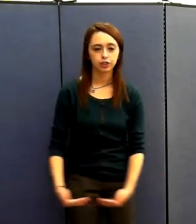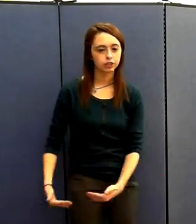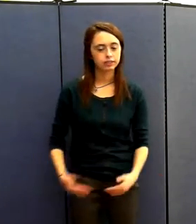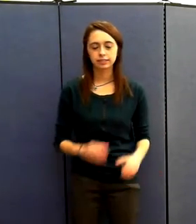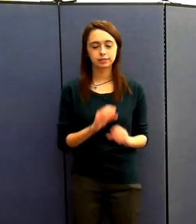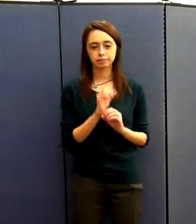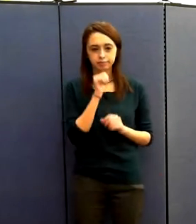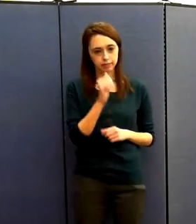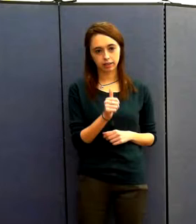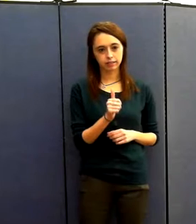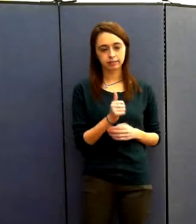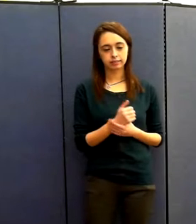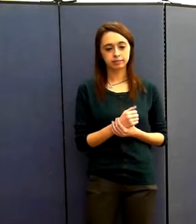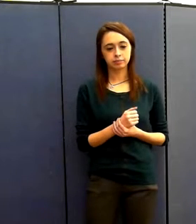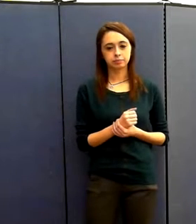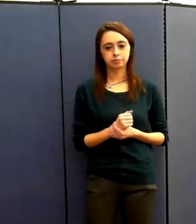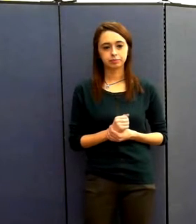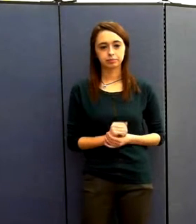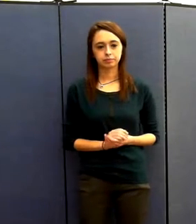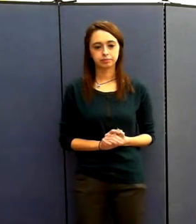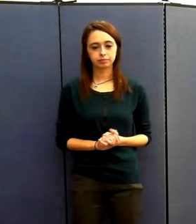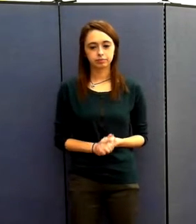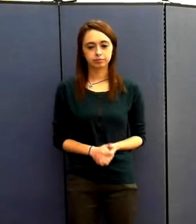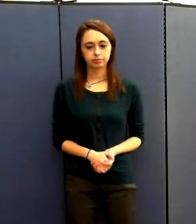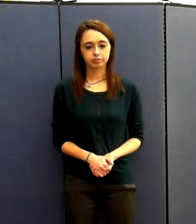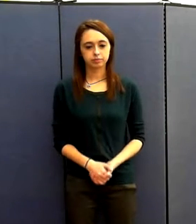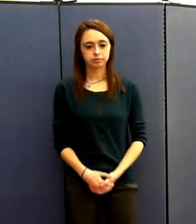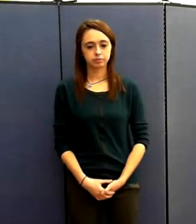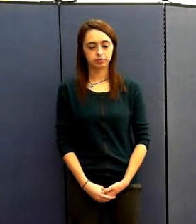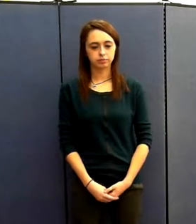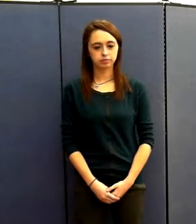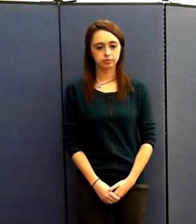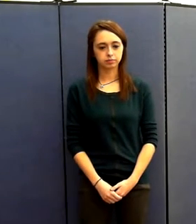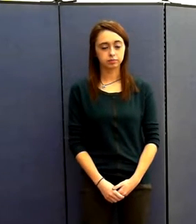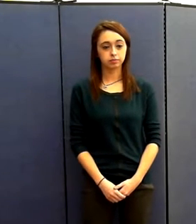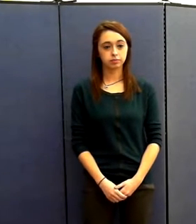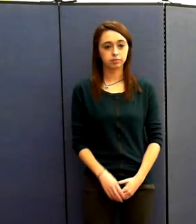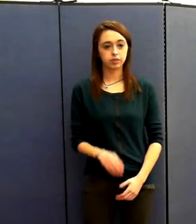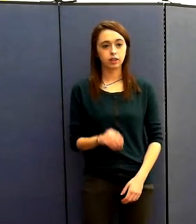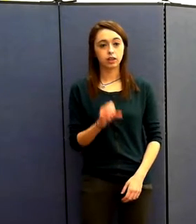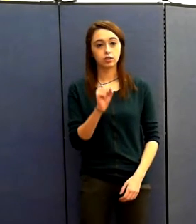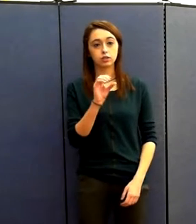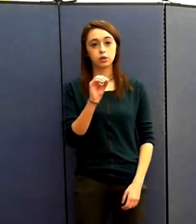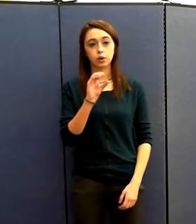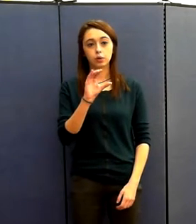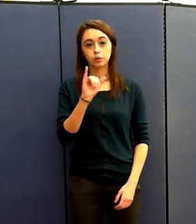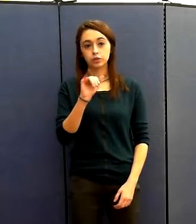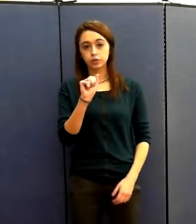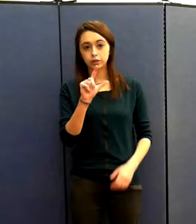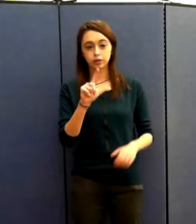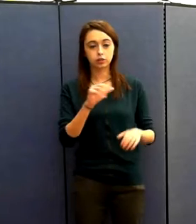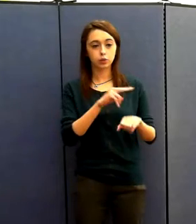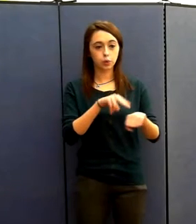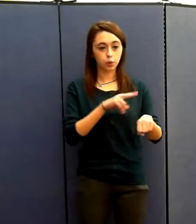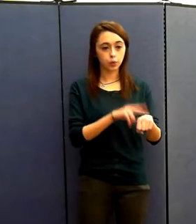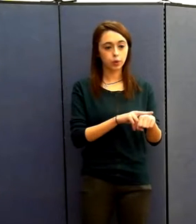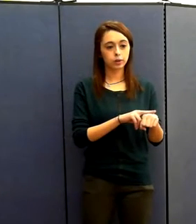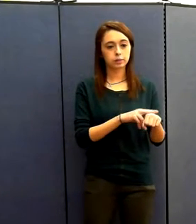frivolous, over-the-top things. While social norms may prescribe certain